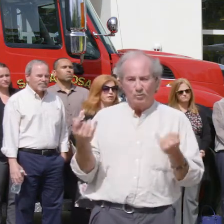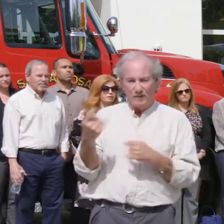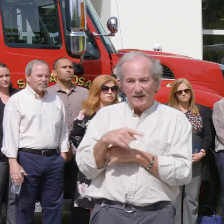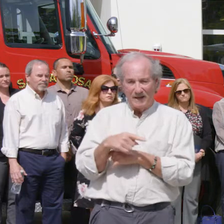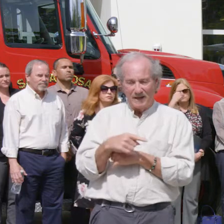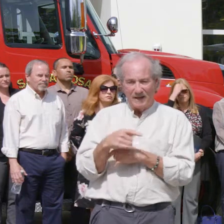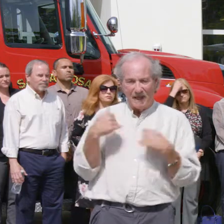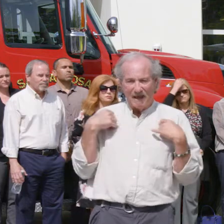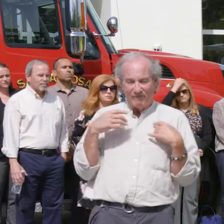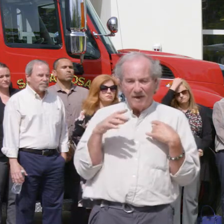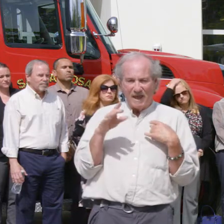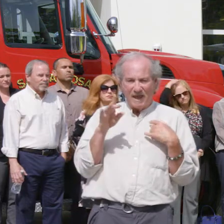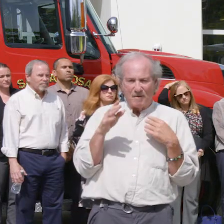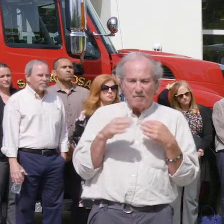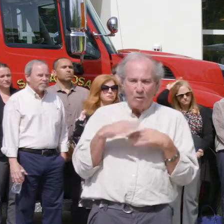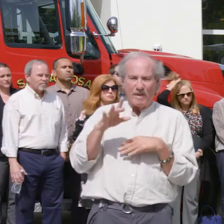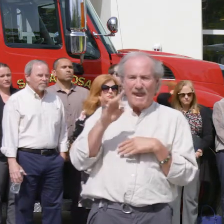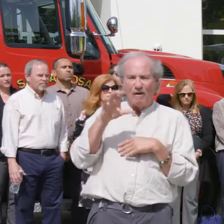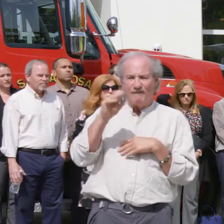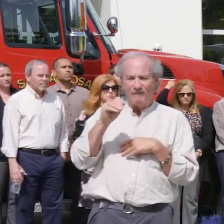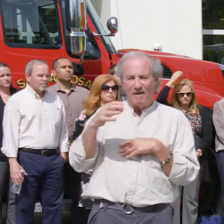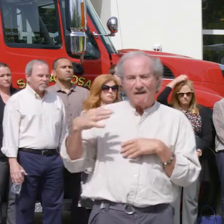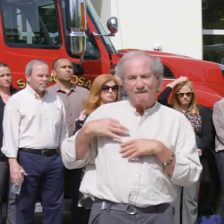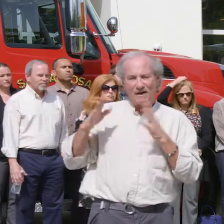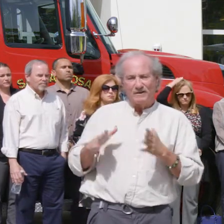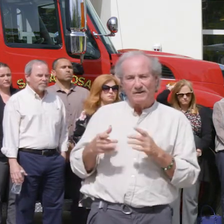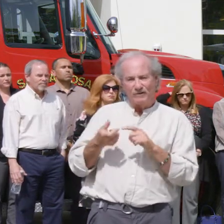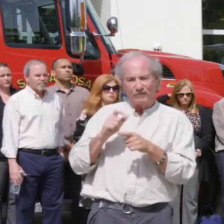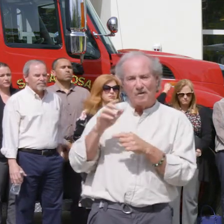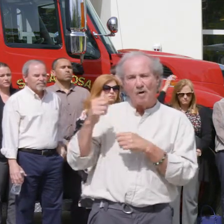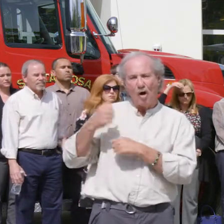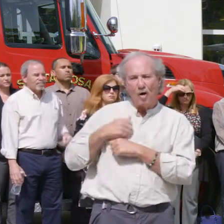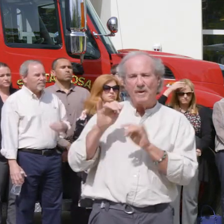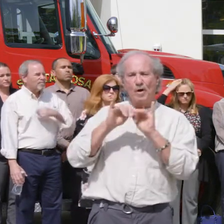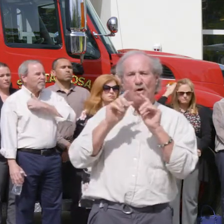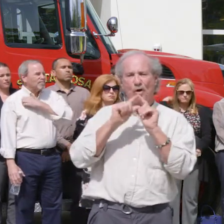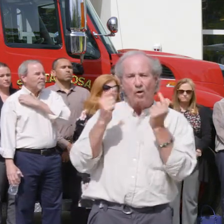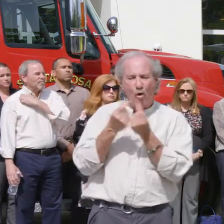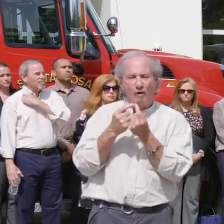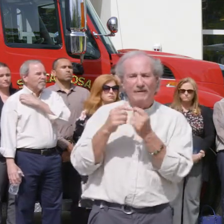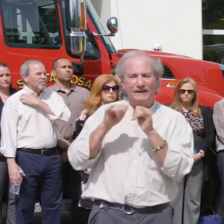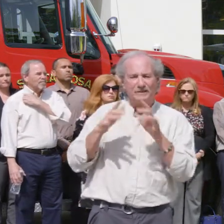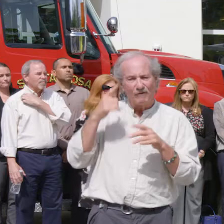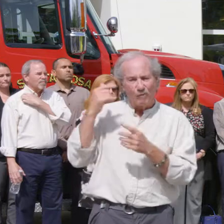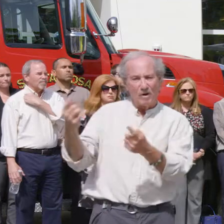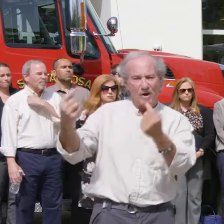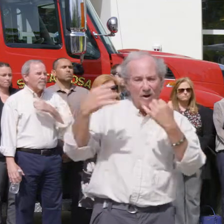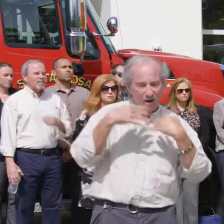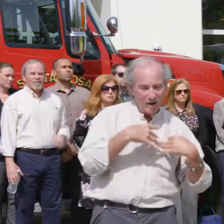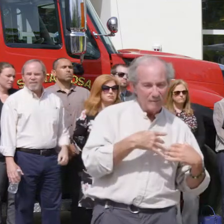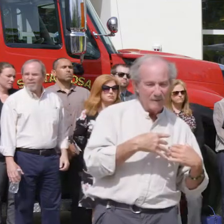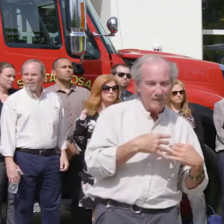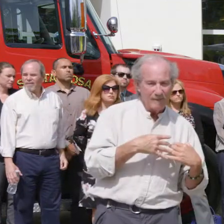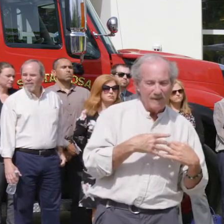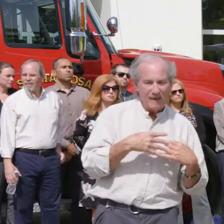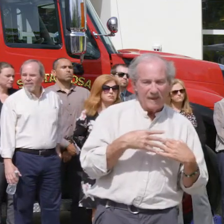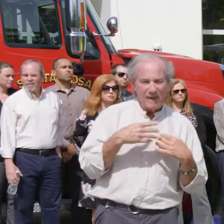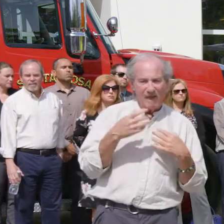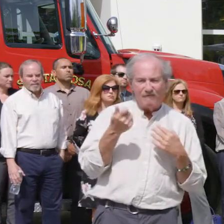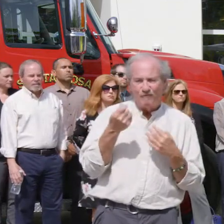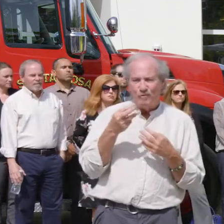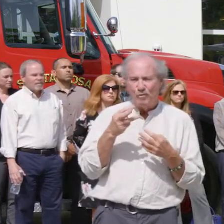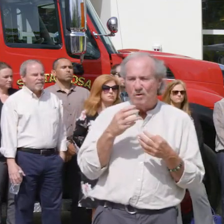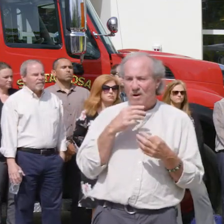we've had more than 850 volunteers from across the Army Corps of Engineers deployed to this region, and many of these people have been away from